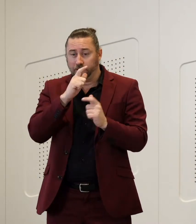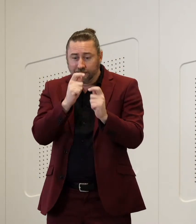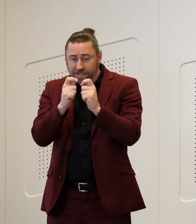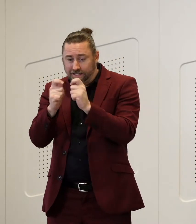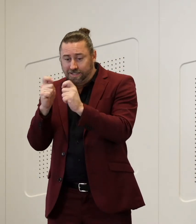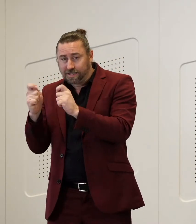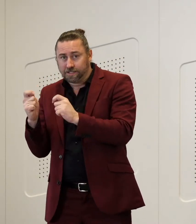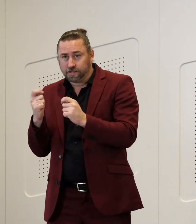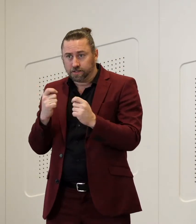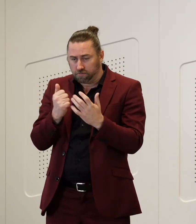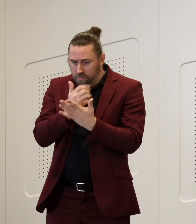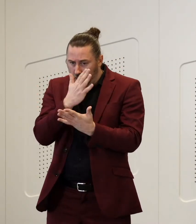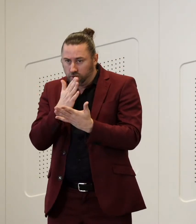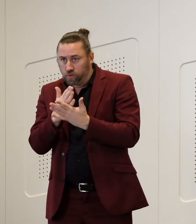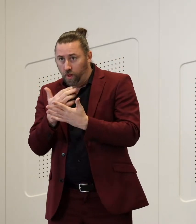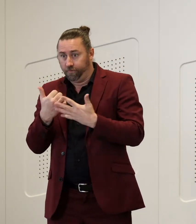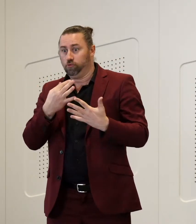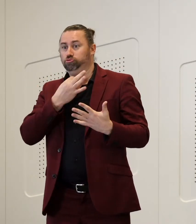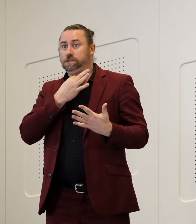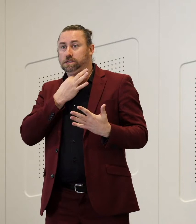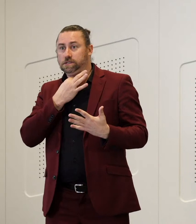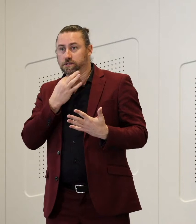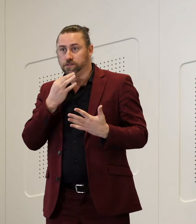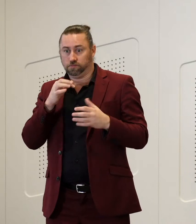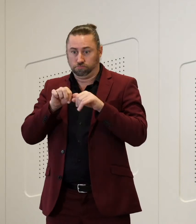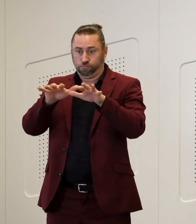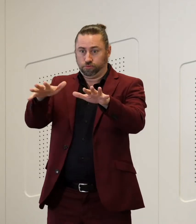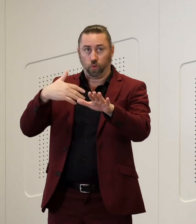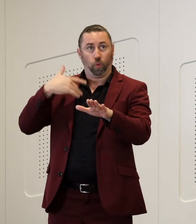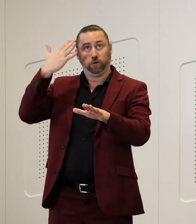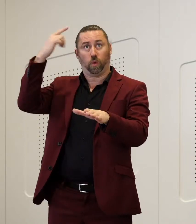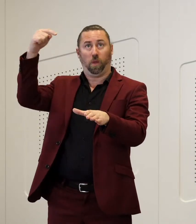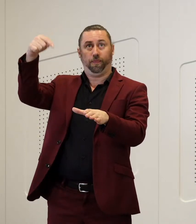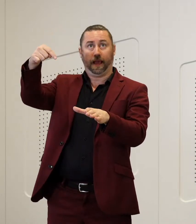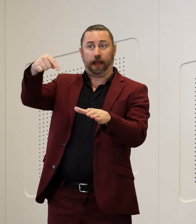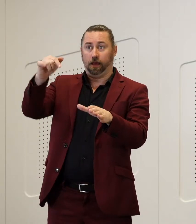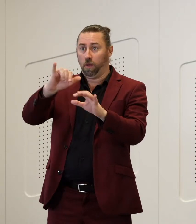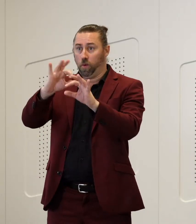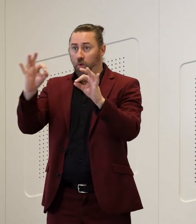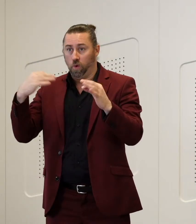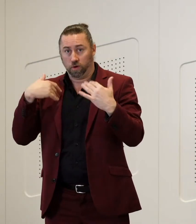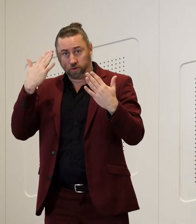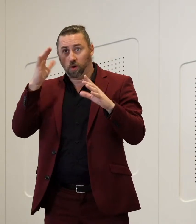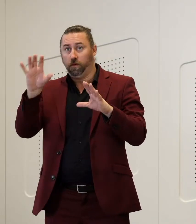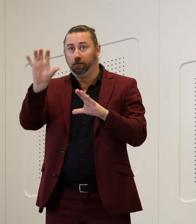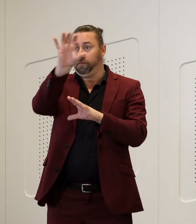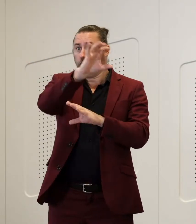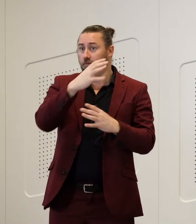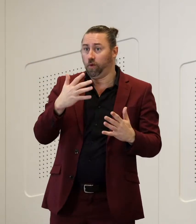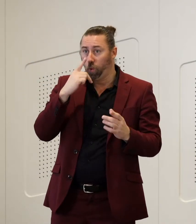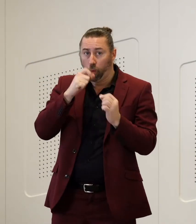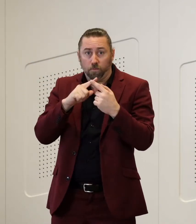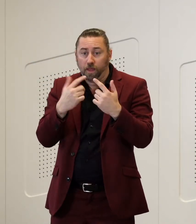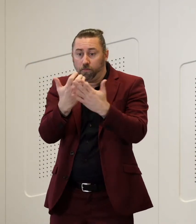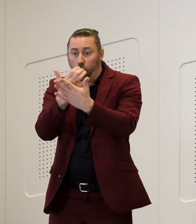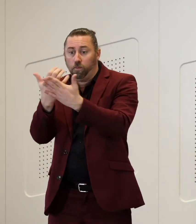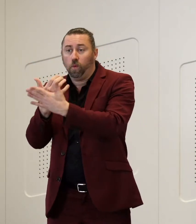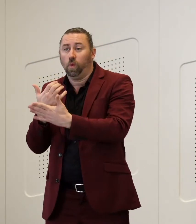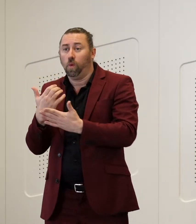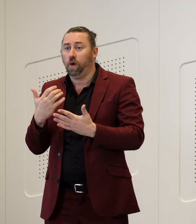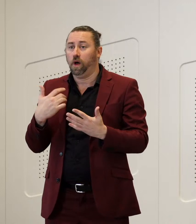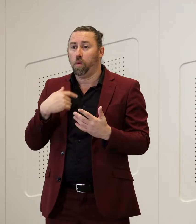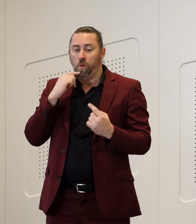a picture of whether there is a greater risk here than we're currently aware of. There may be more contact locations during the day